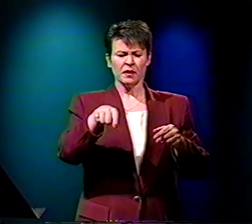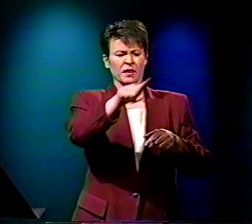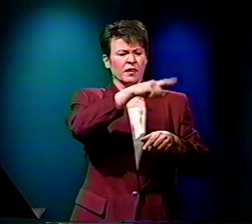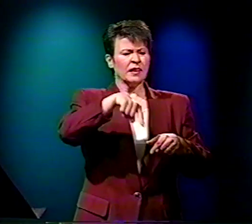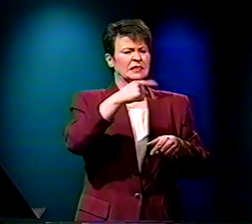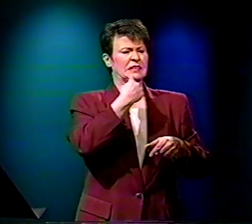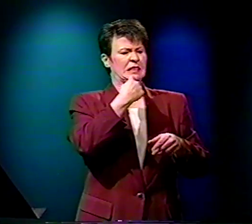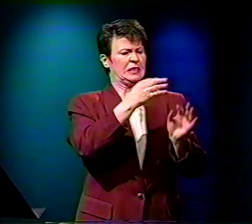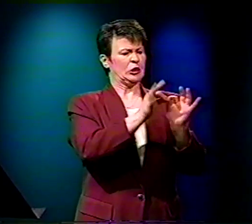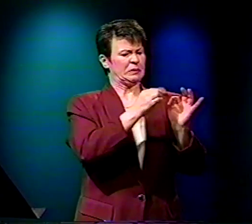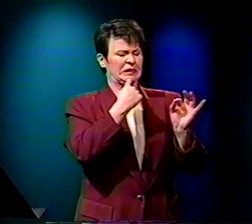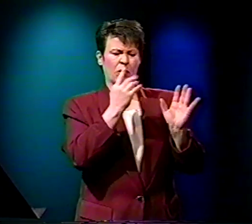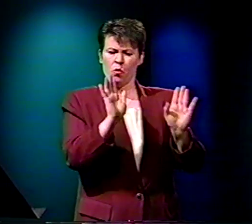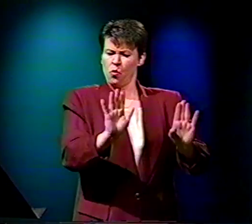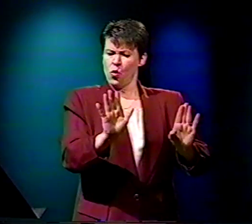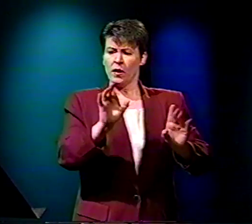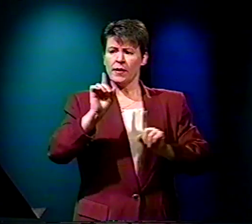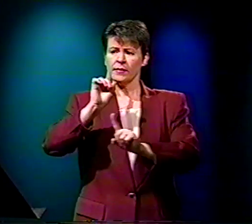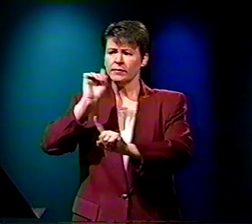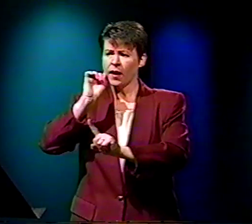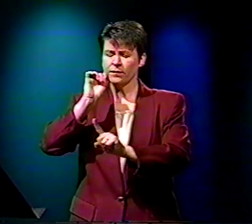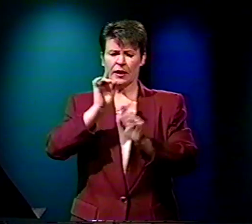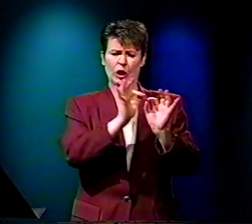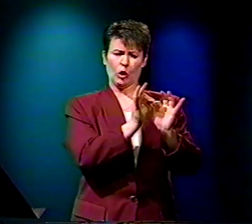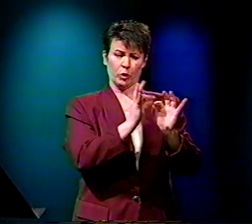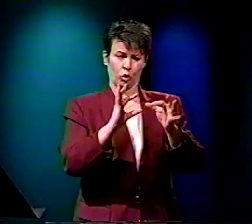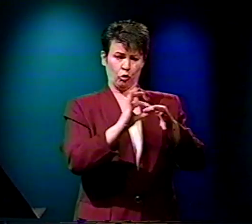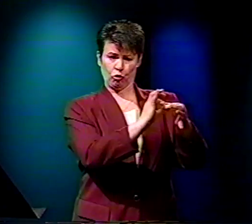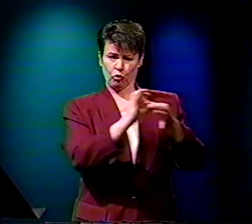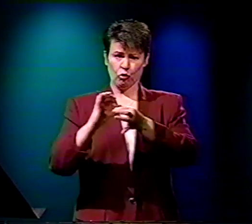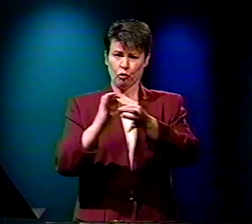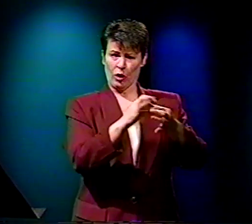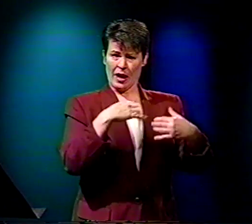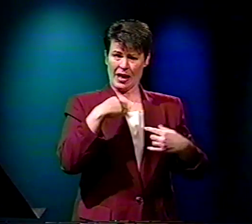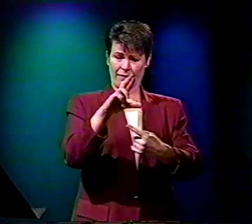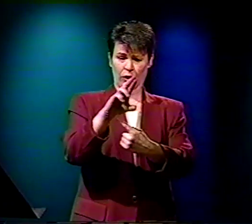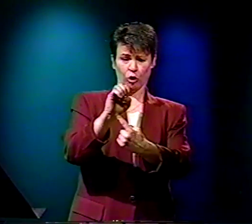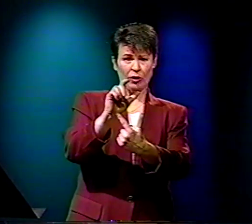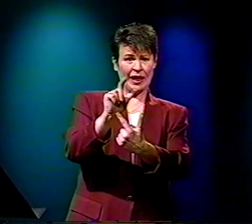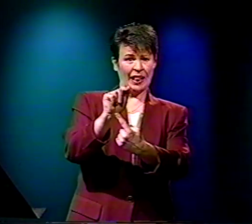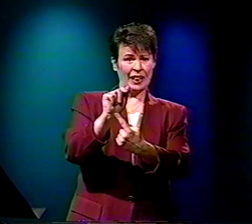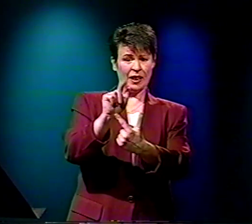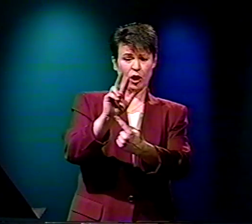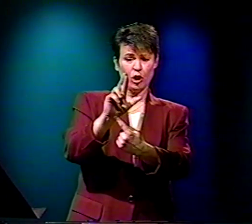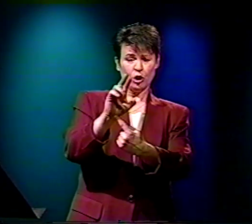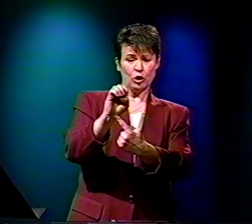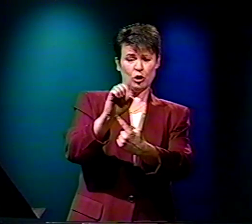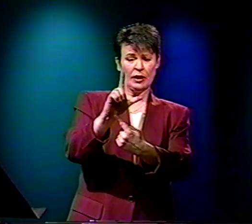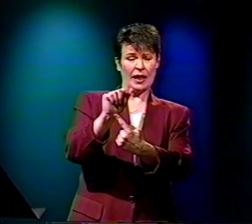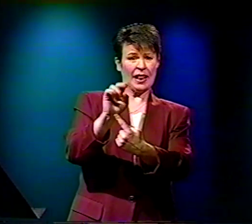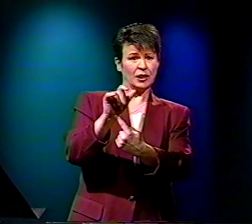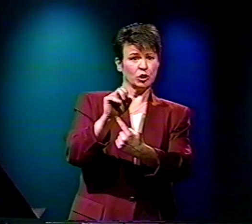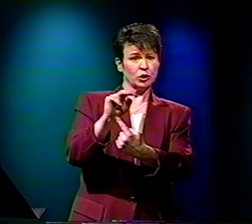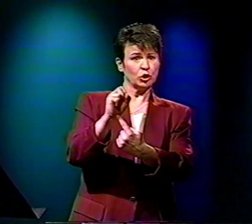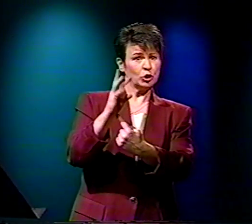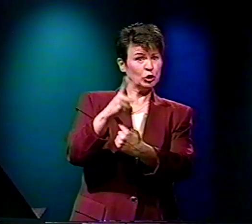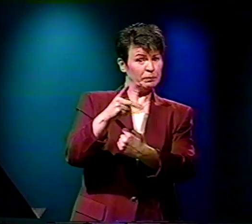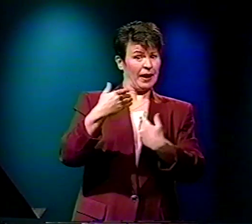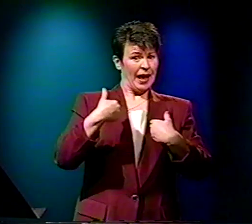Often it also happens that interpreters will say, well, there should not even be a relationship between